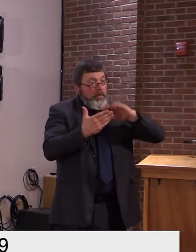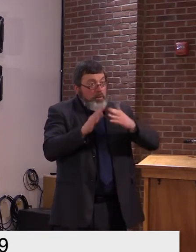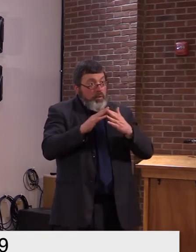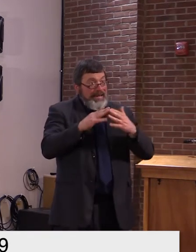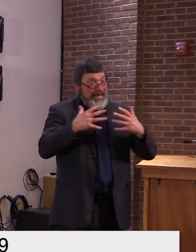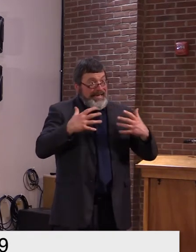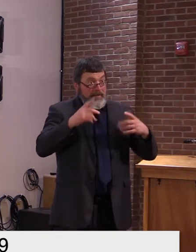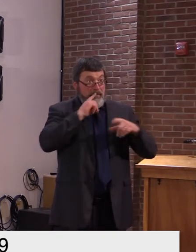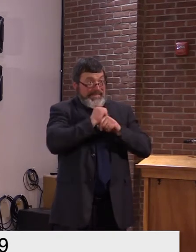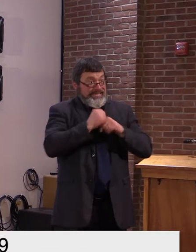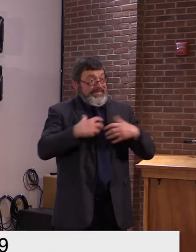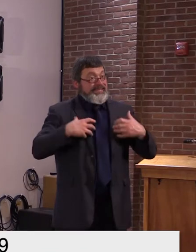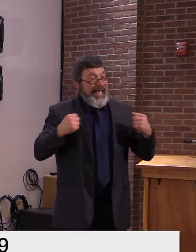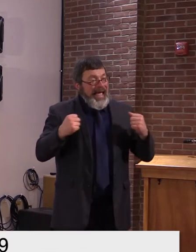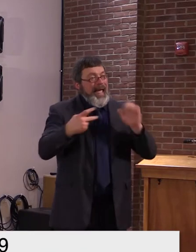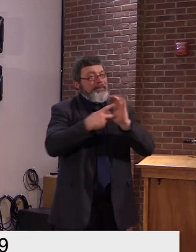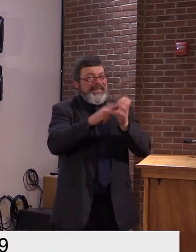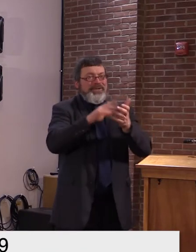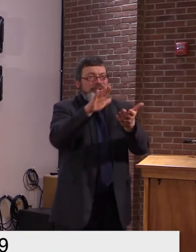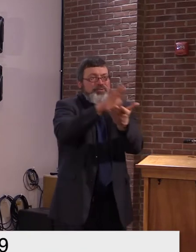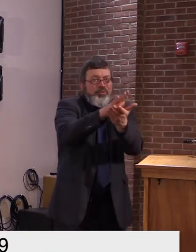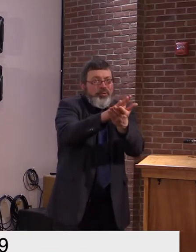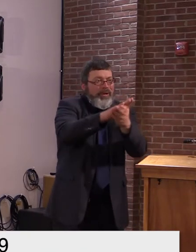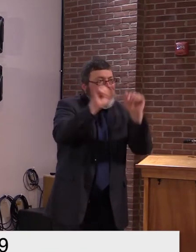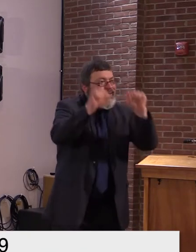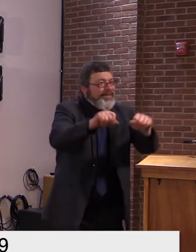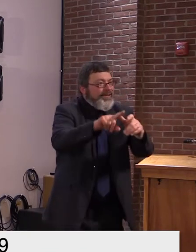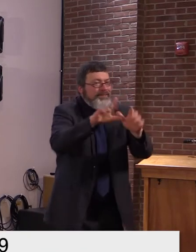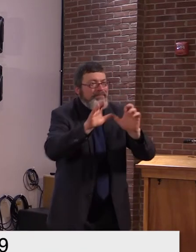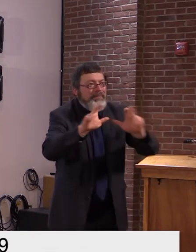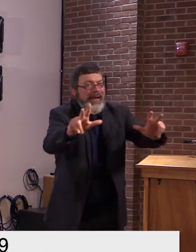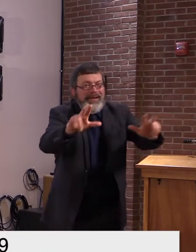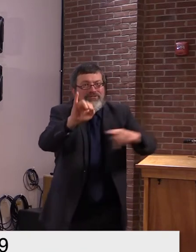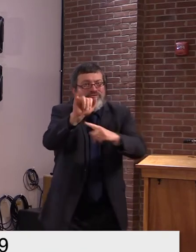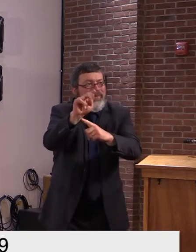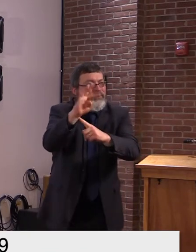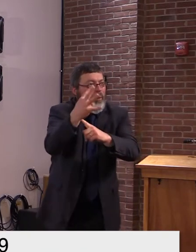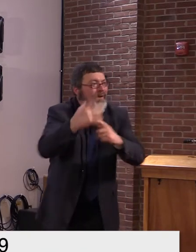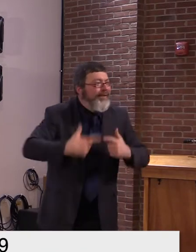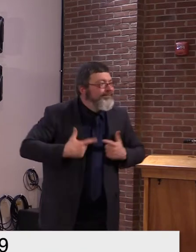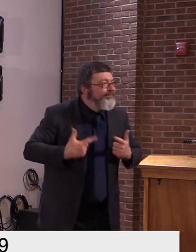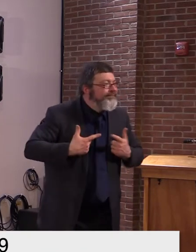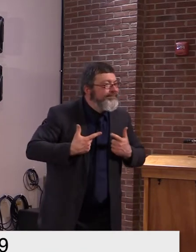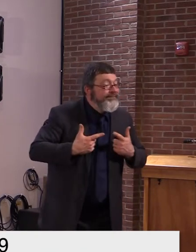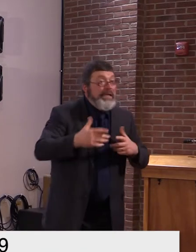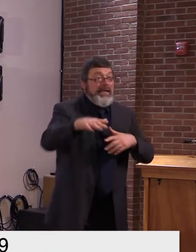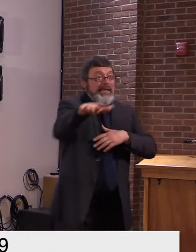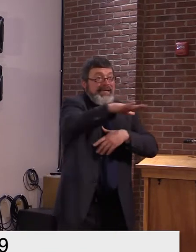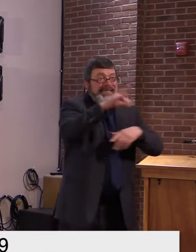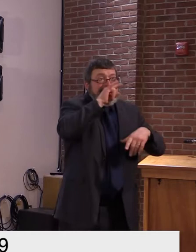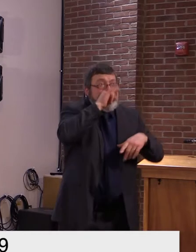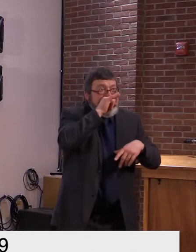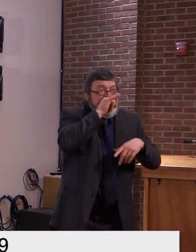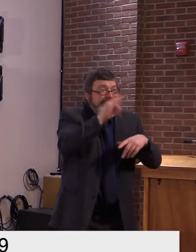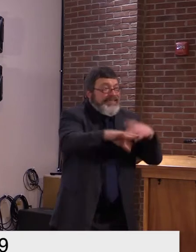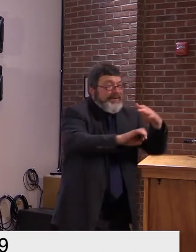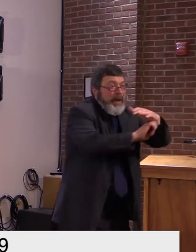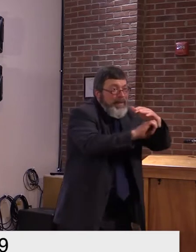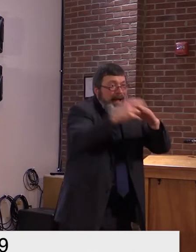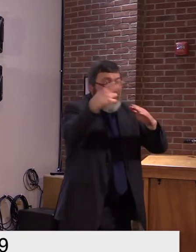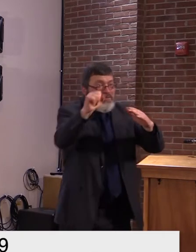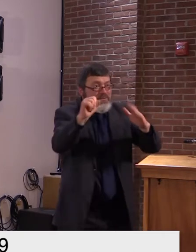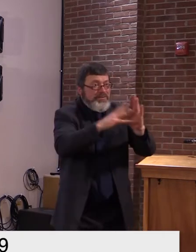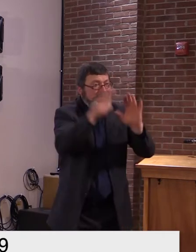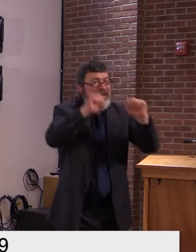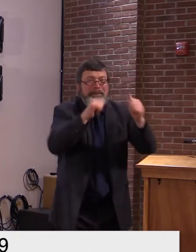them as they mean so much to both mental and physical health. And as the days now officially start to get a bit